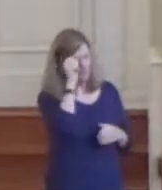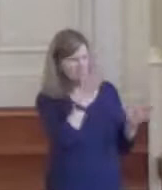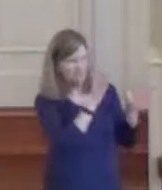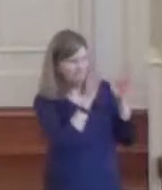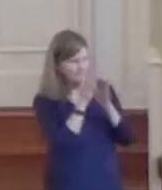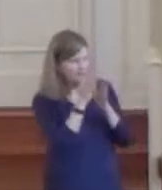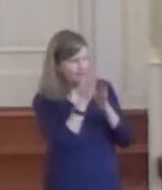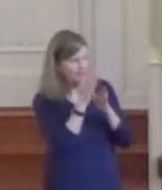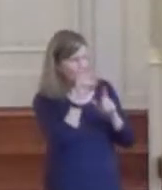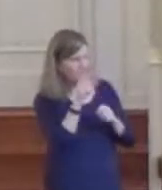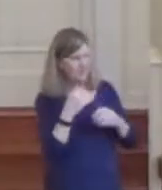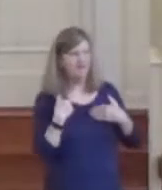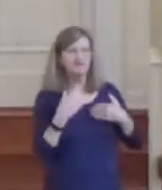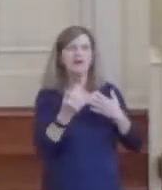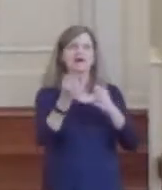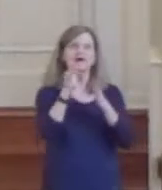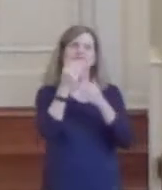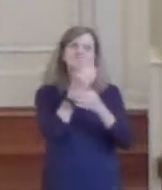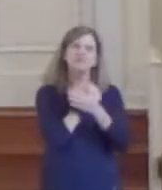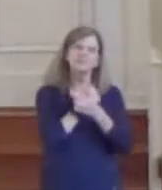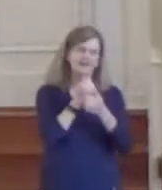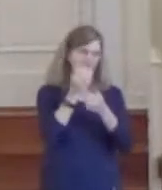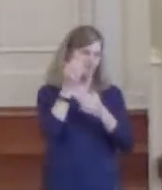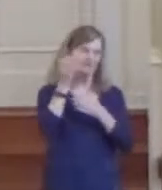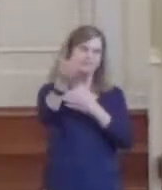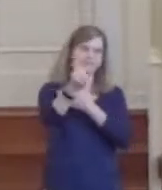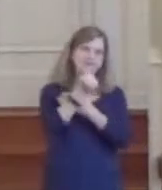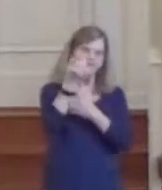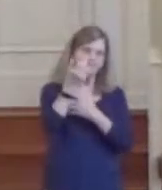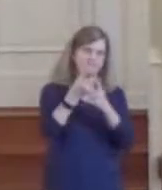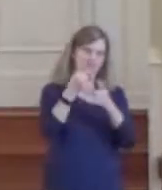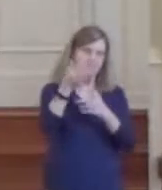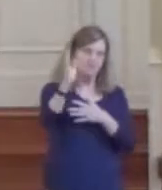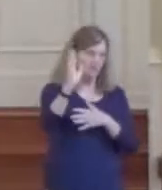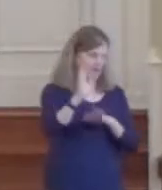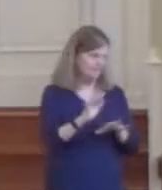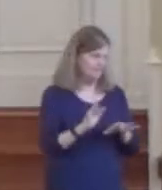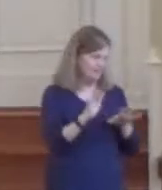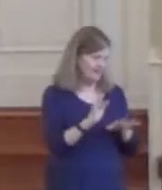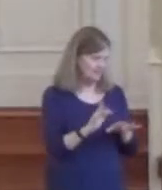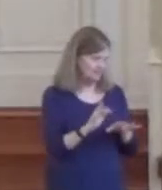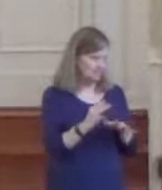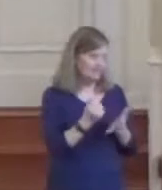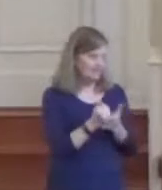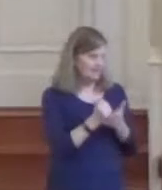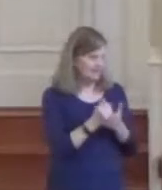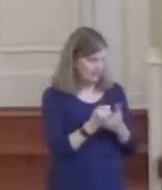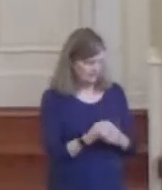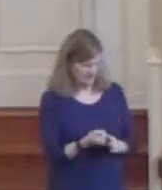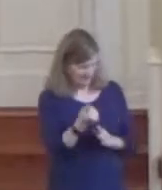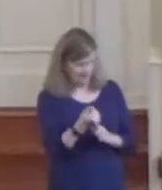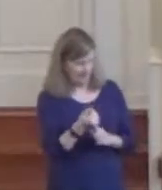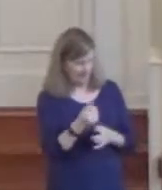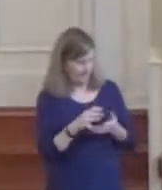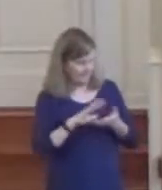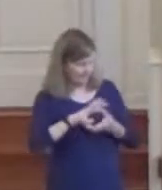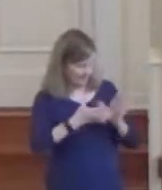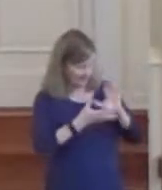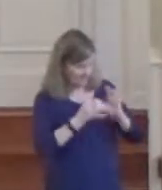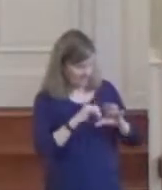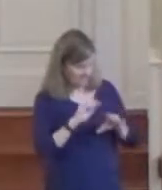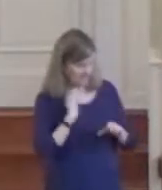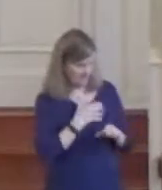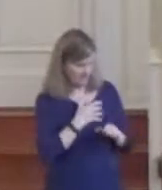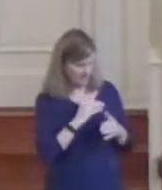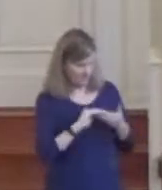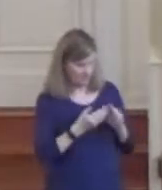have the compassion and love of God that seeks to do the hard labor of helping eliminate the chaos in our community. There